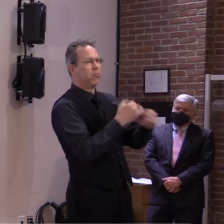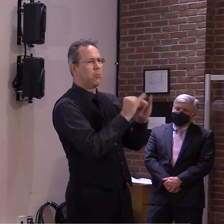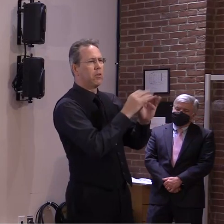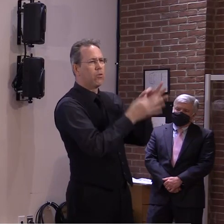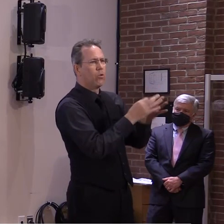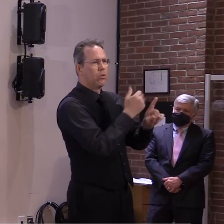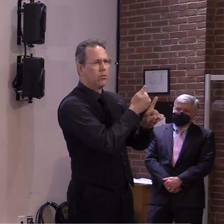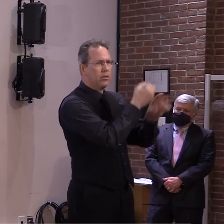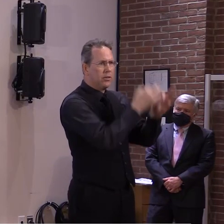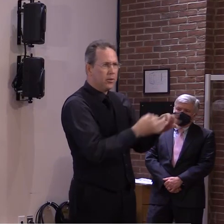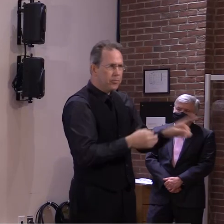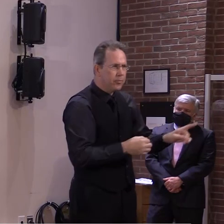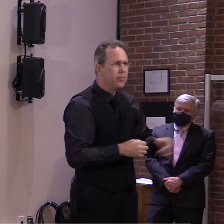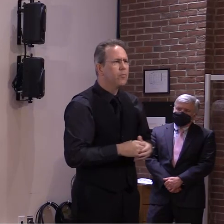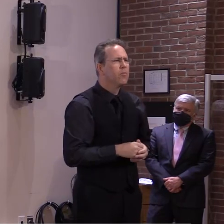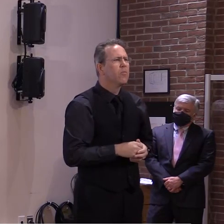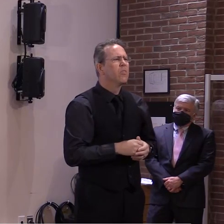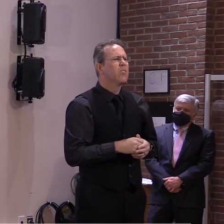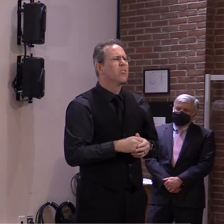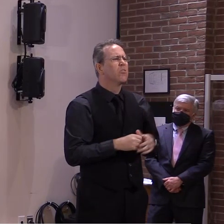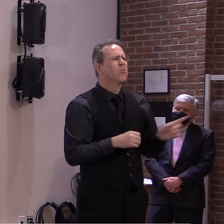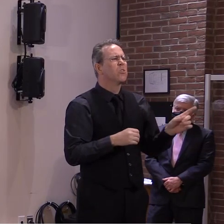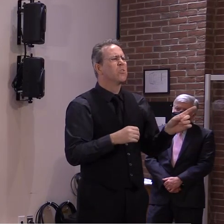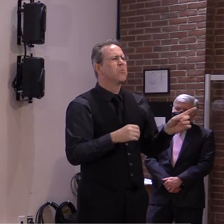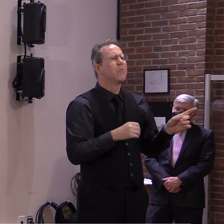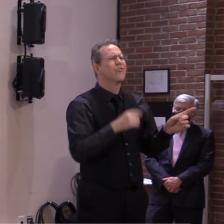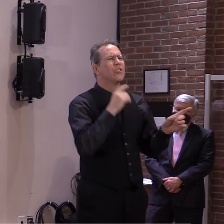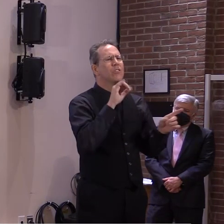judiciary question than anything else.